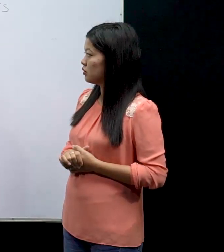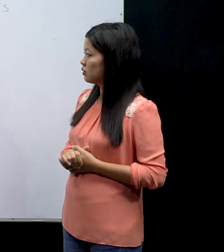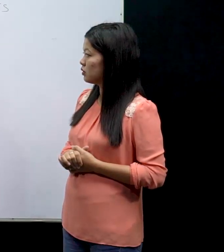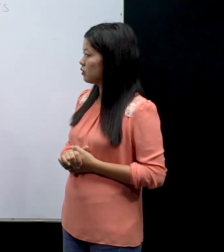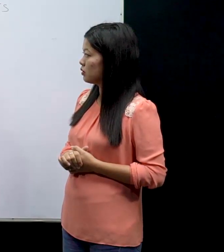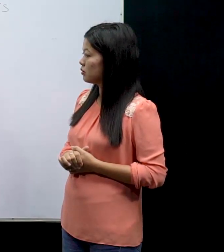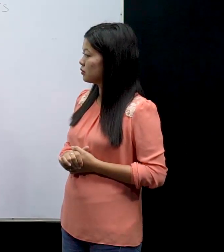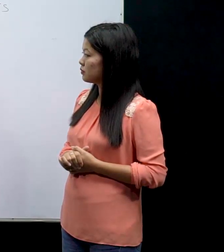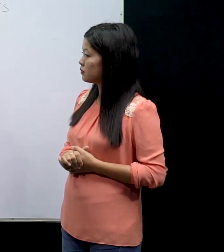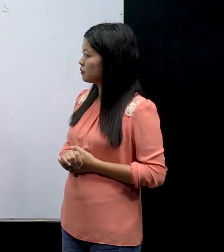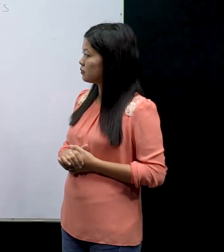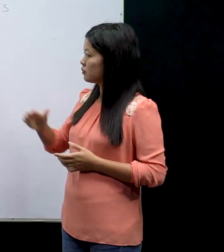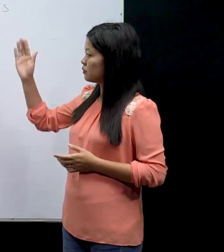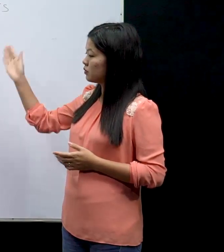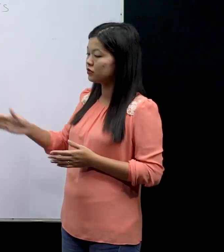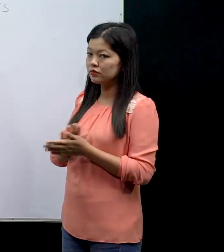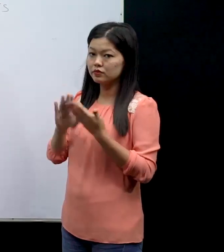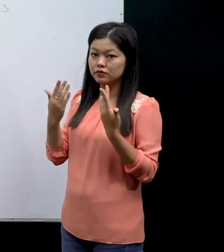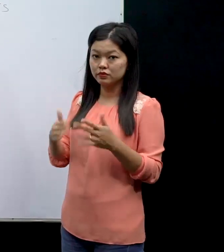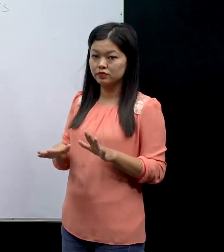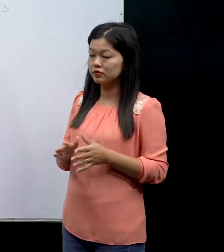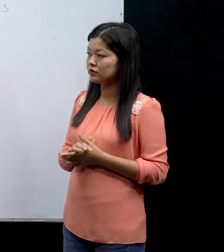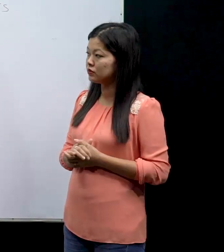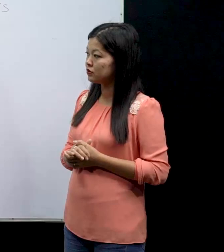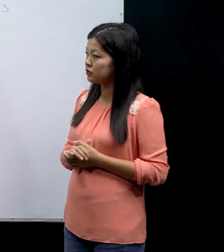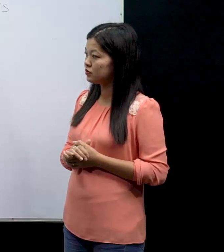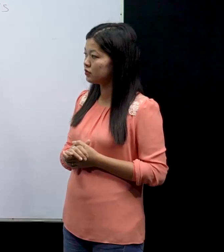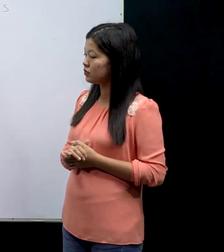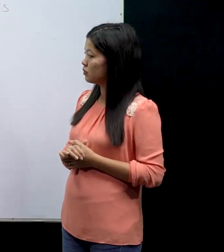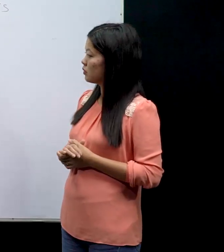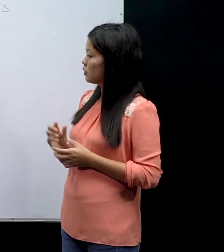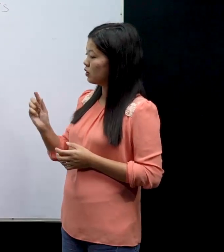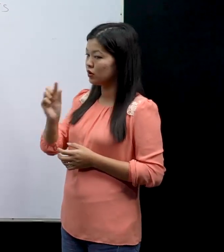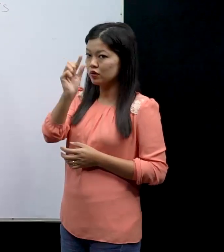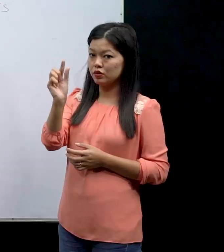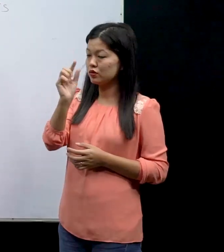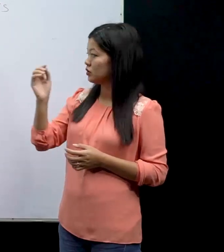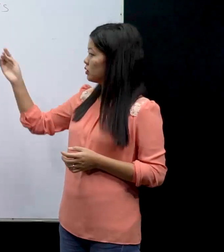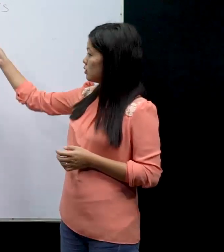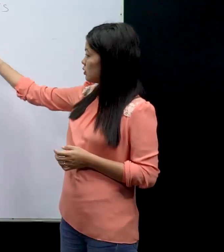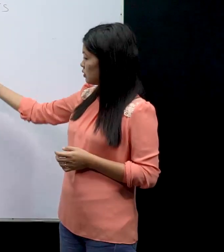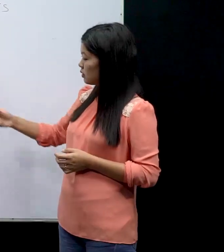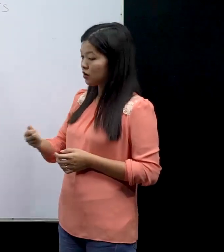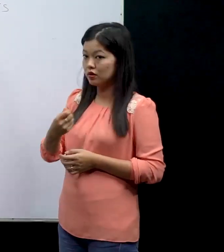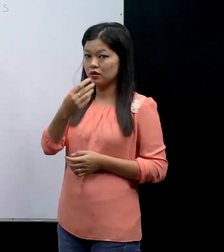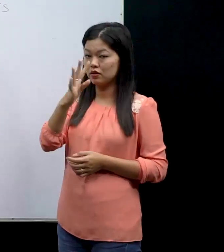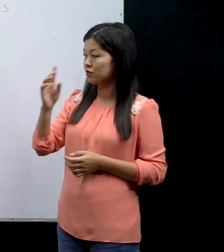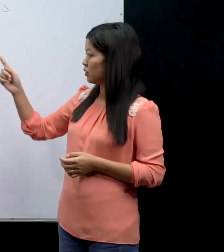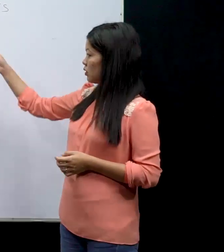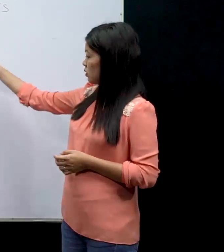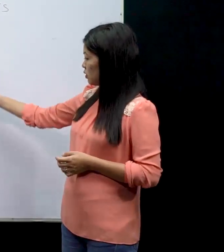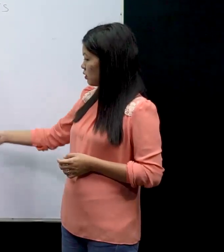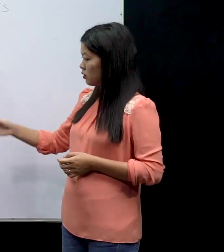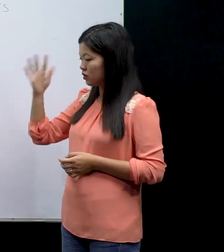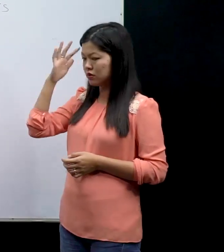Okay, so students, if you are done with this one, by using this atomic mass, let's try to calculate the molecular mass